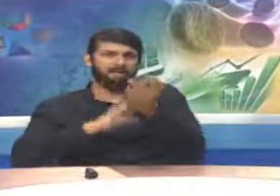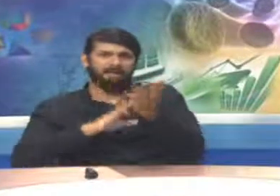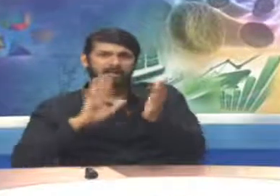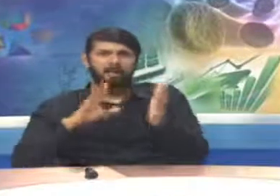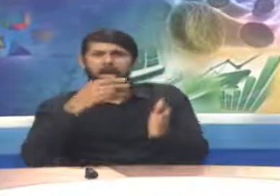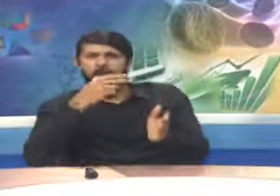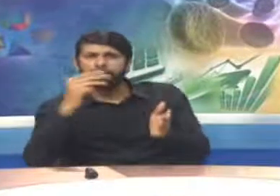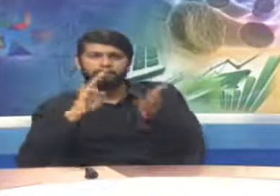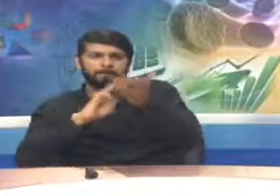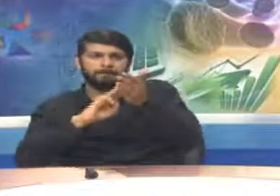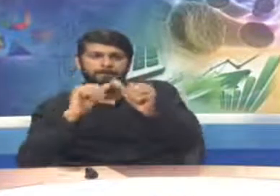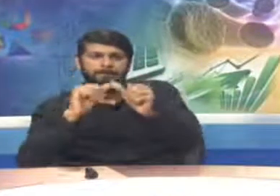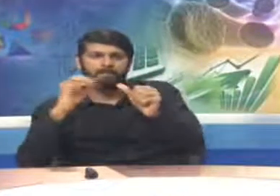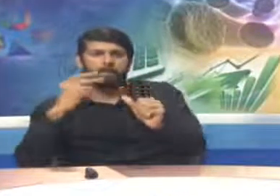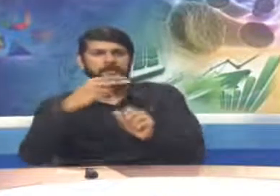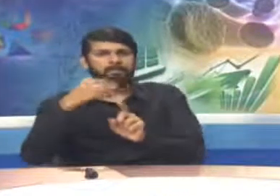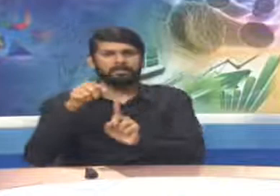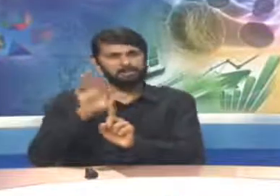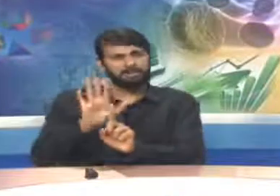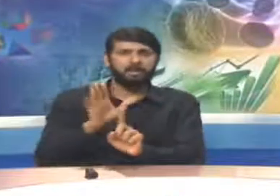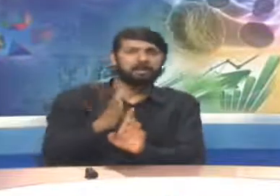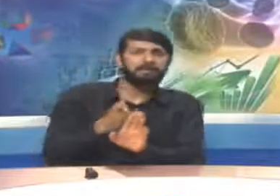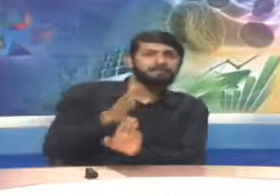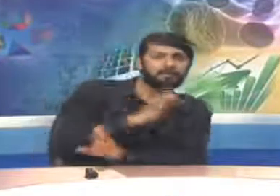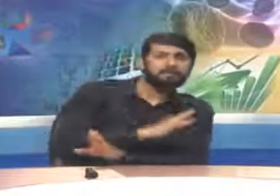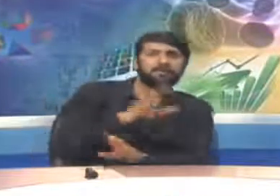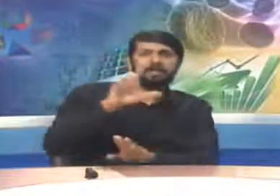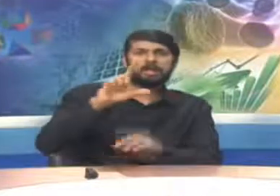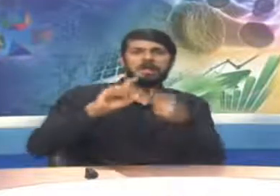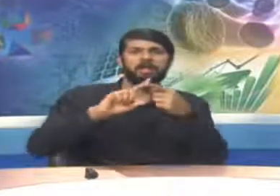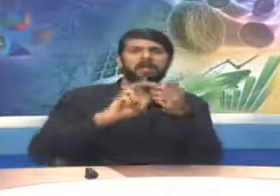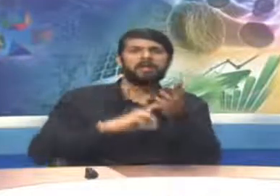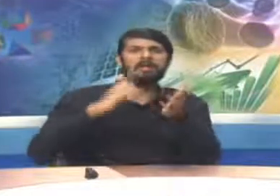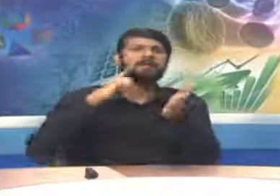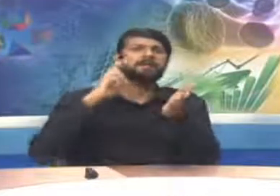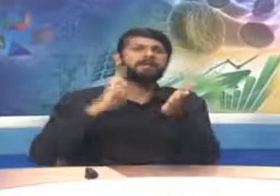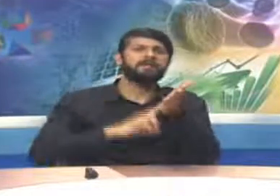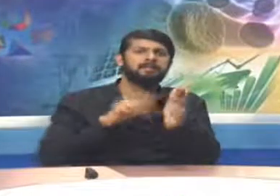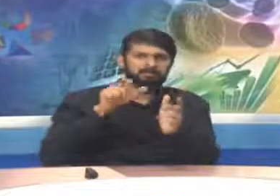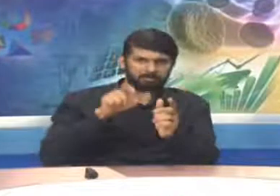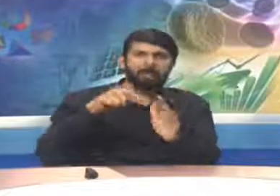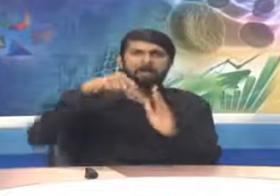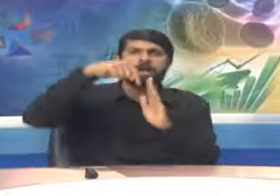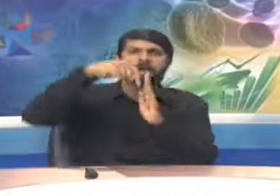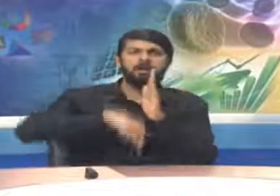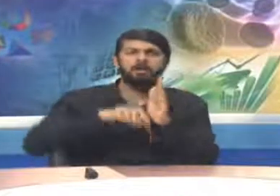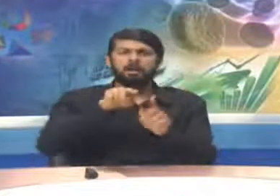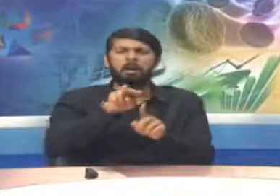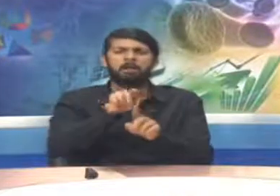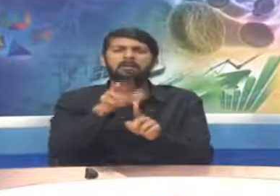no contribution of Lenin and Mao to